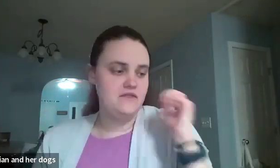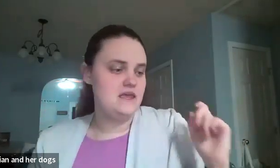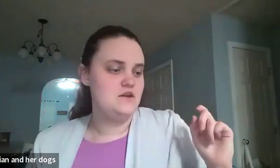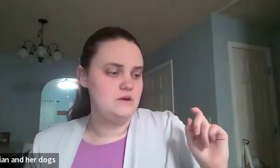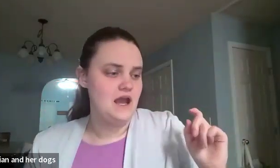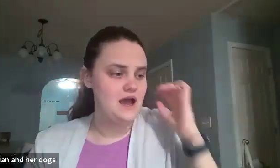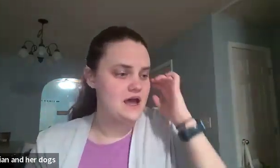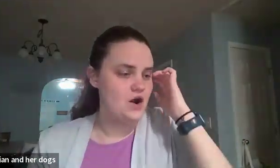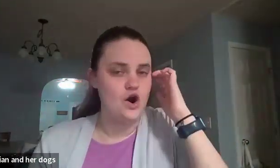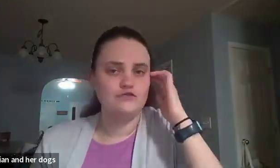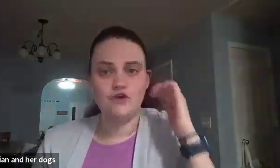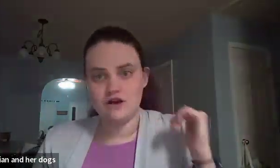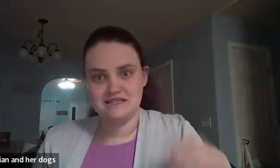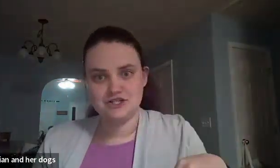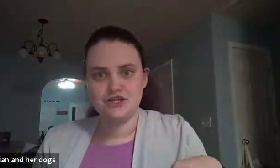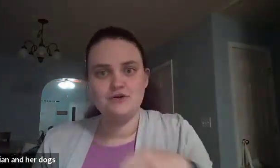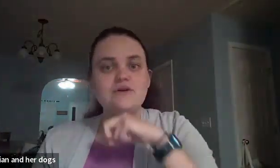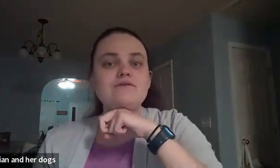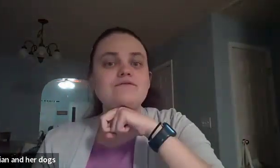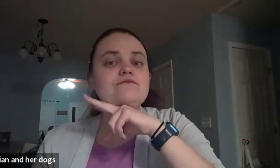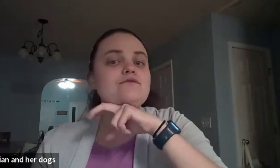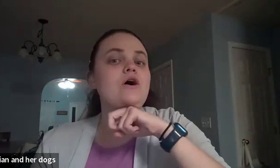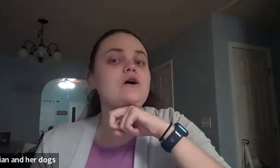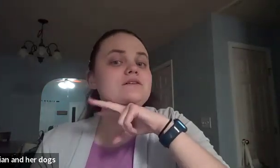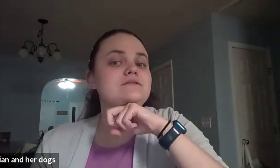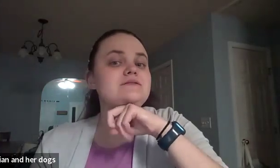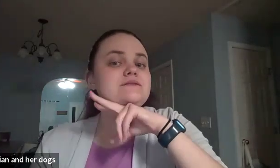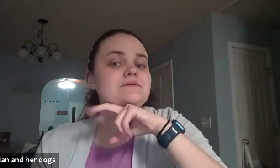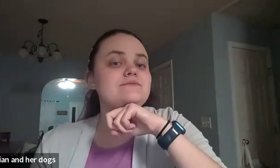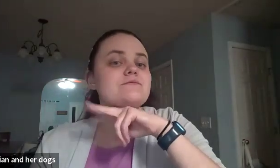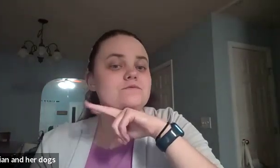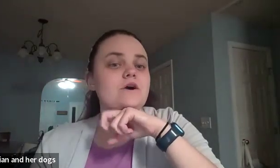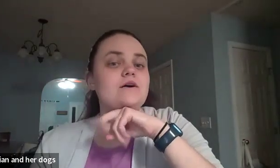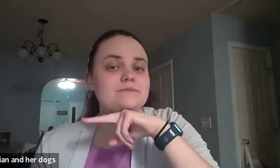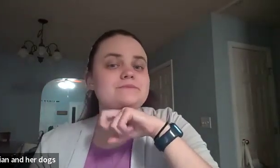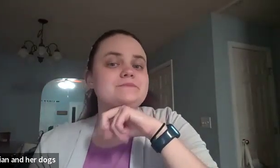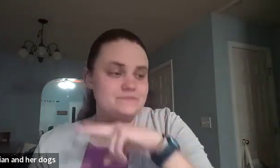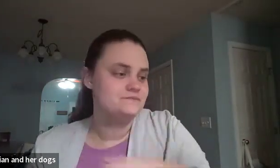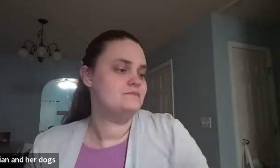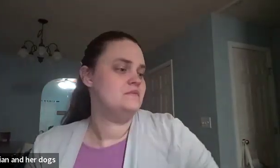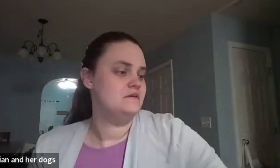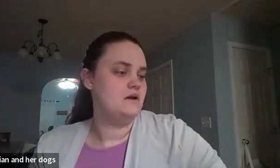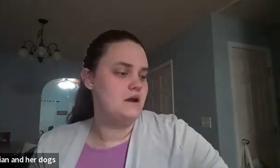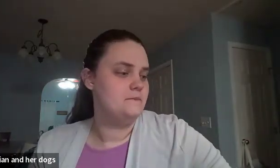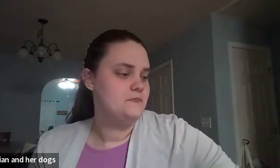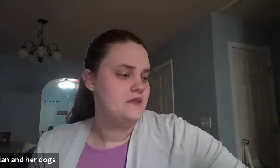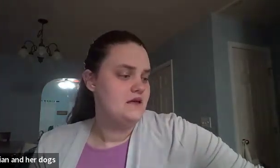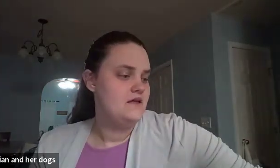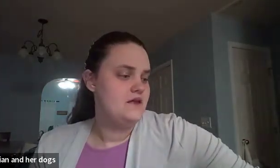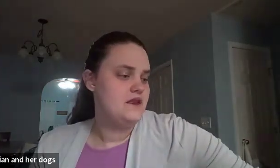And then we had our frog slash toad. Frog. Frog. Okay. The